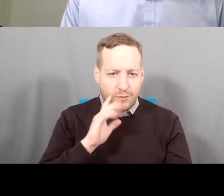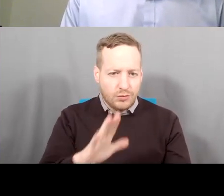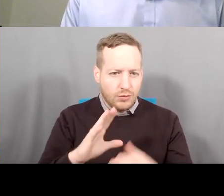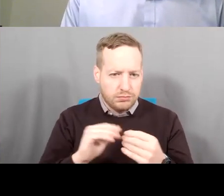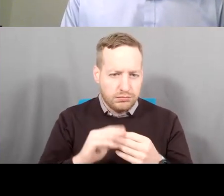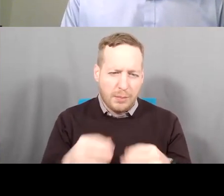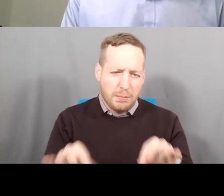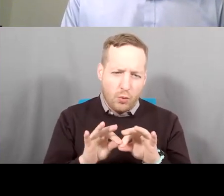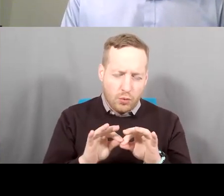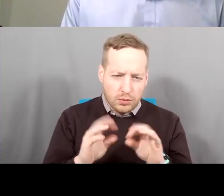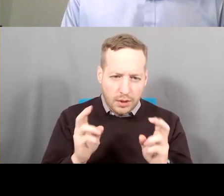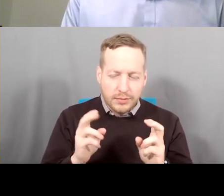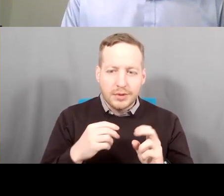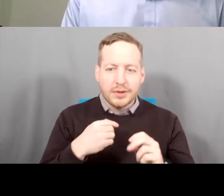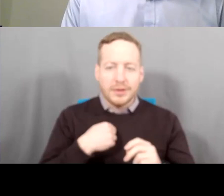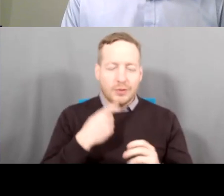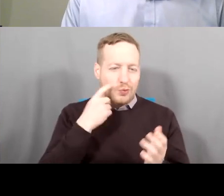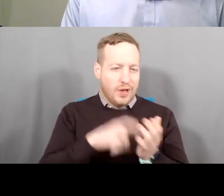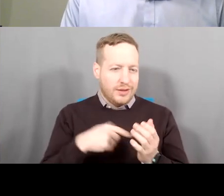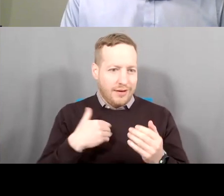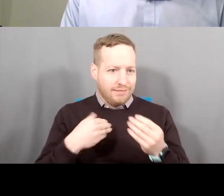Yes, I wanted to thank you.